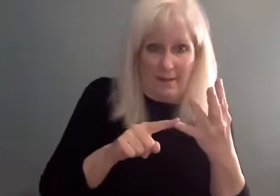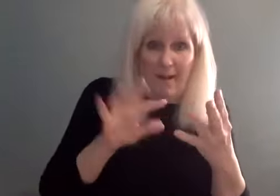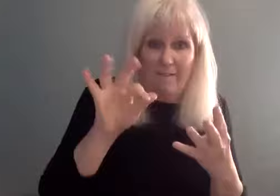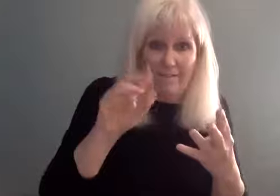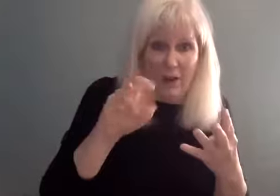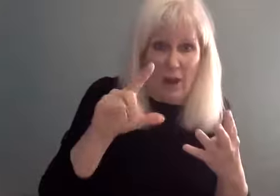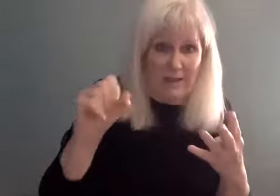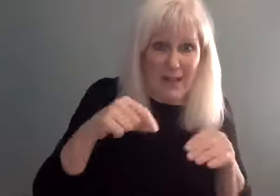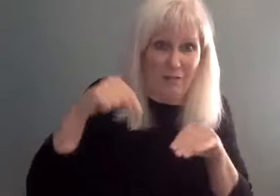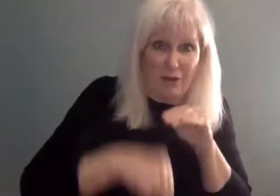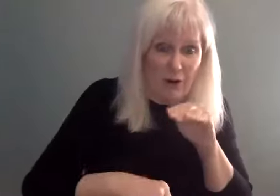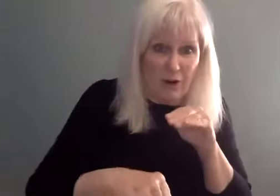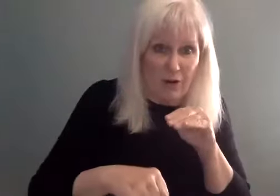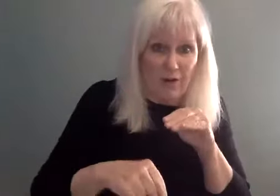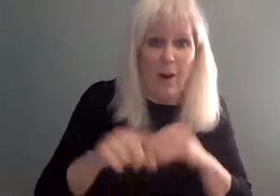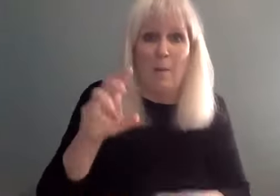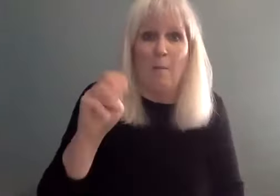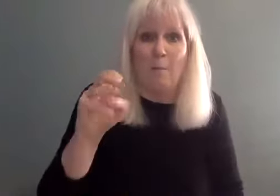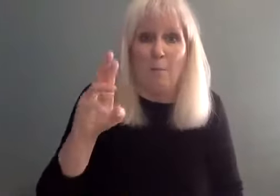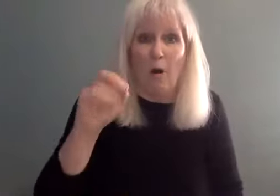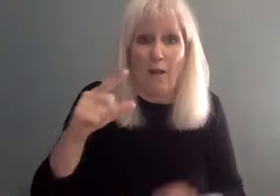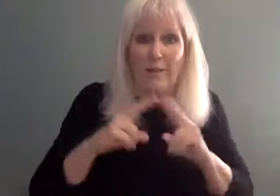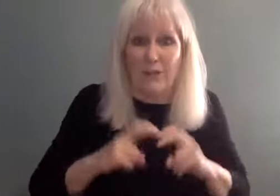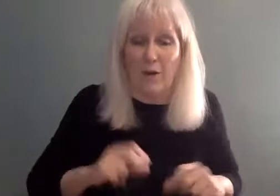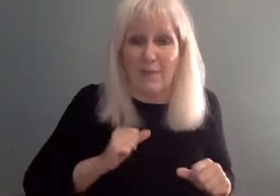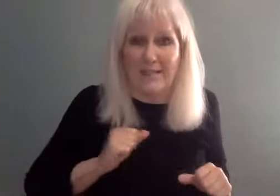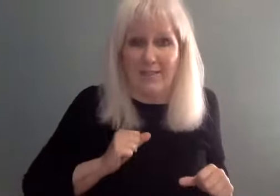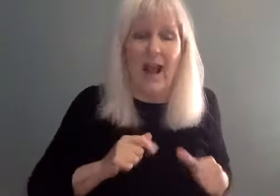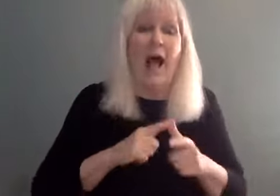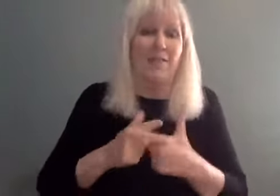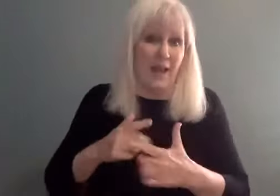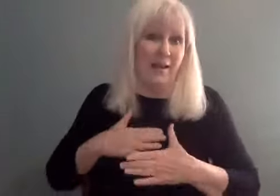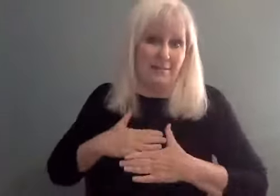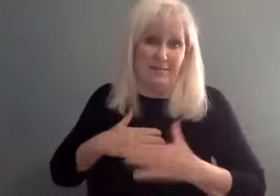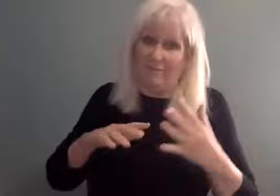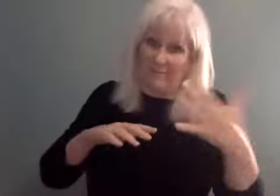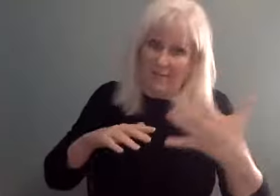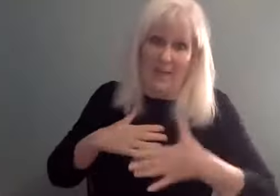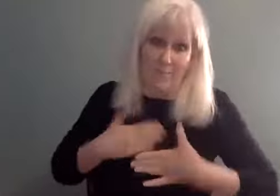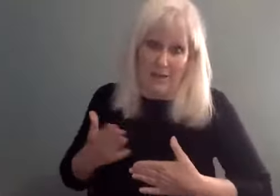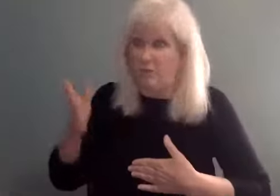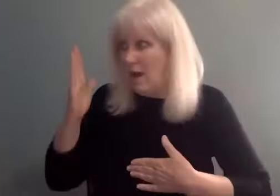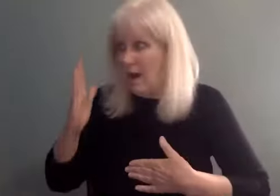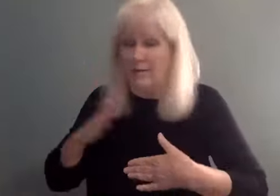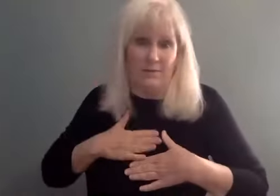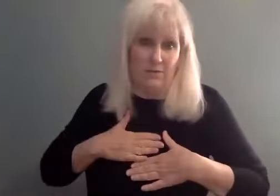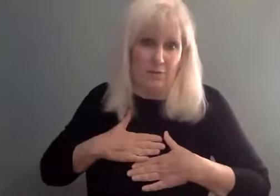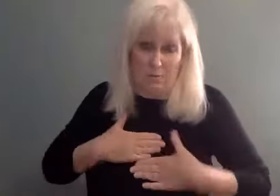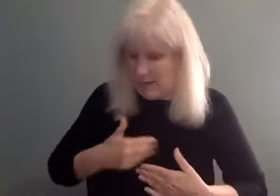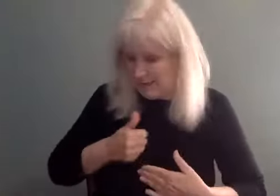ourselves, fearless and moral inventory of ourselves, and then admitting to God, or to ourselves and another human being, the exact nature of